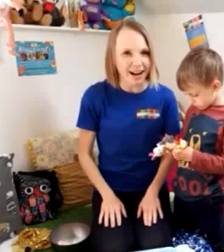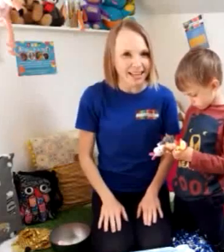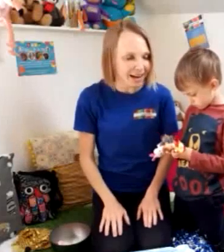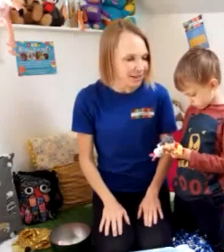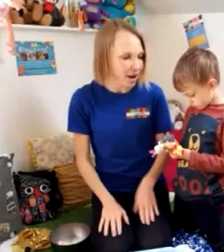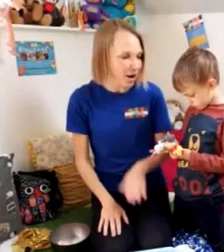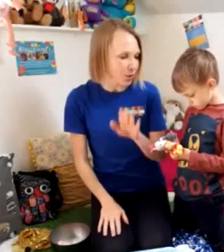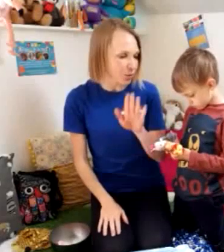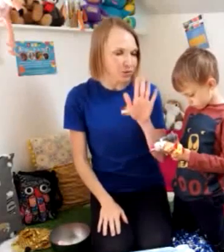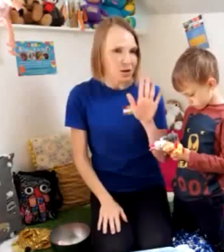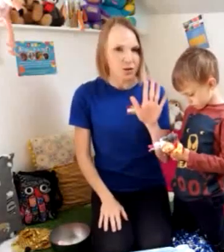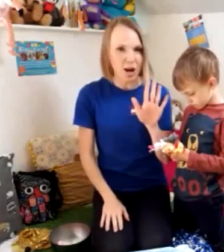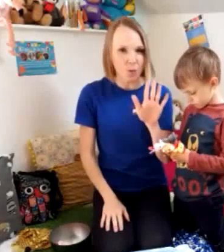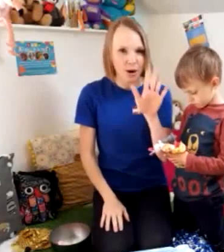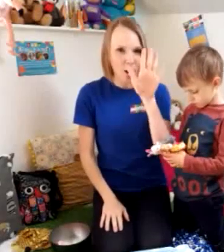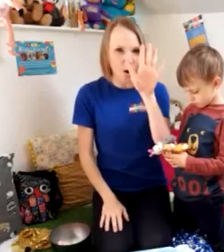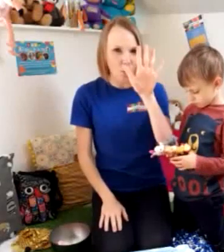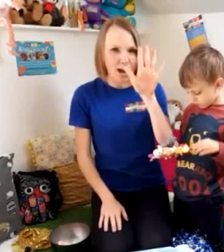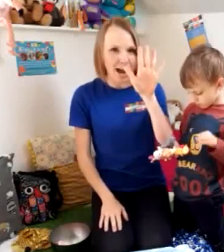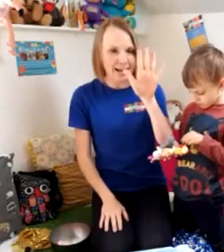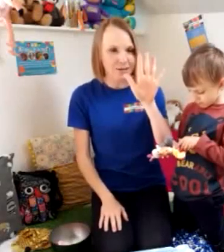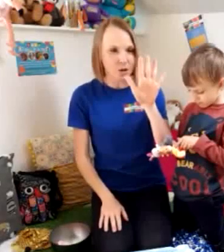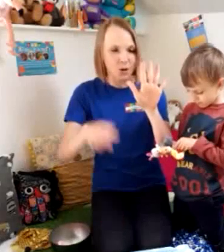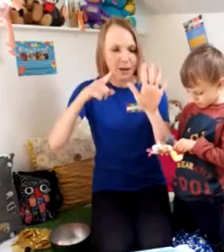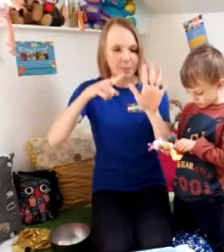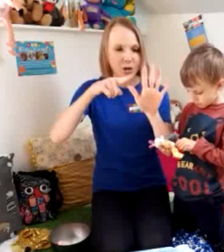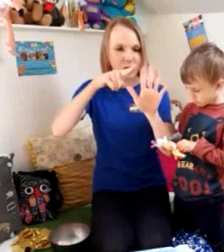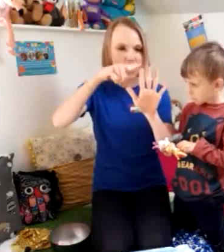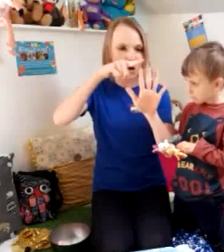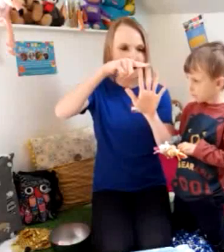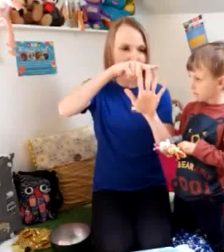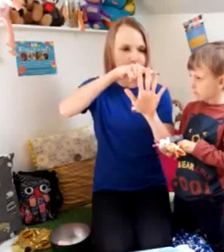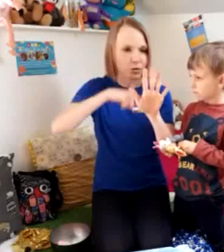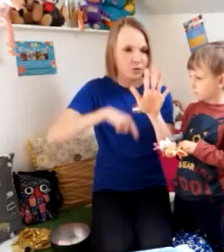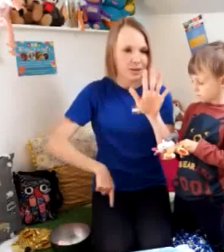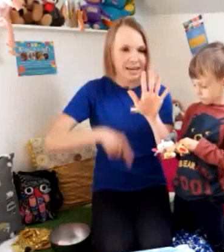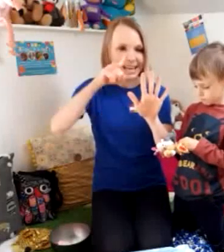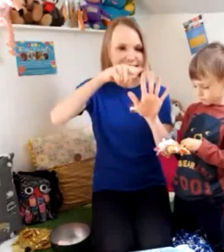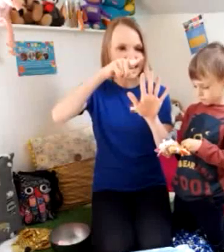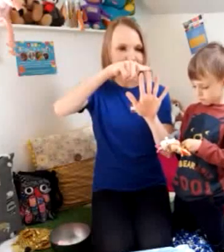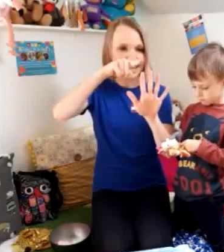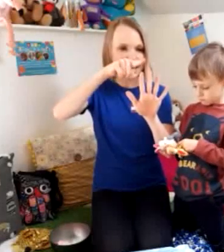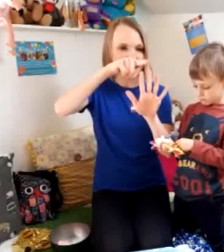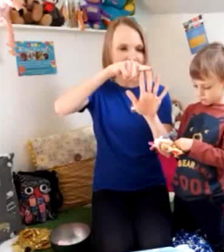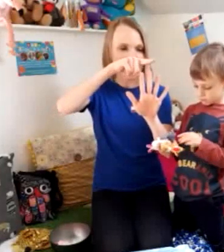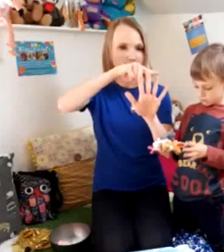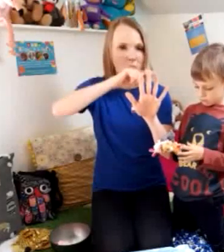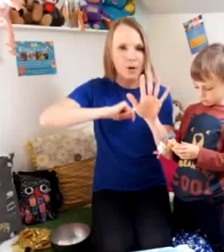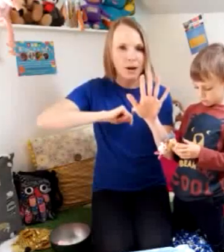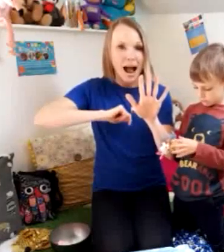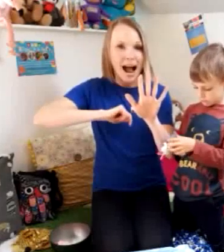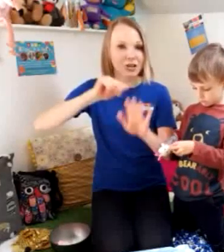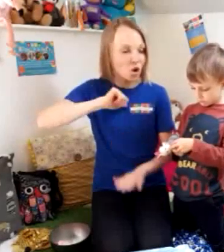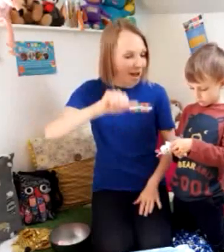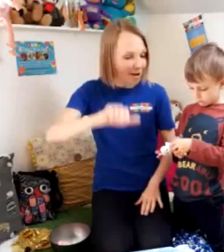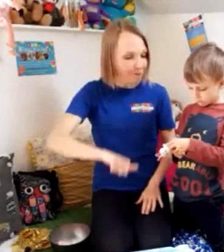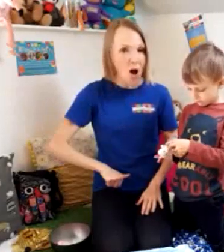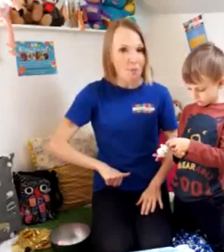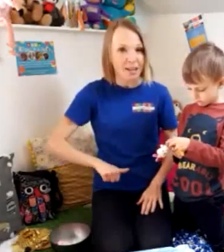E-I-E-I's O's? So with our one hand, we can point to all our vowels. E-I-E-I-O. And on that farm, she